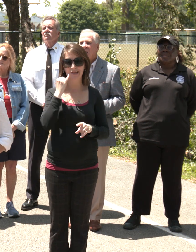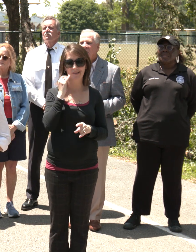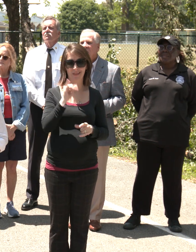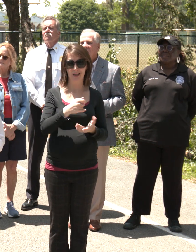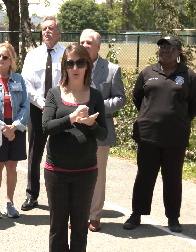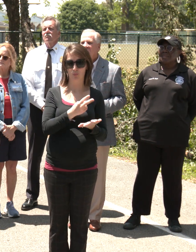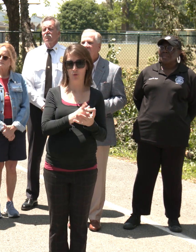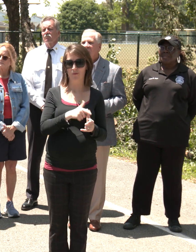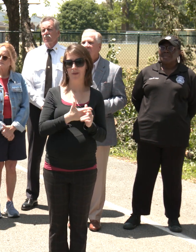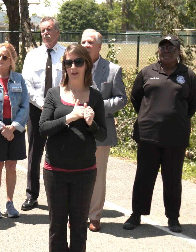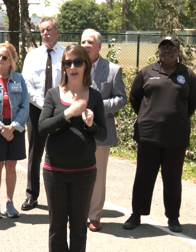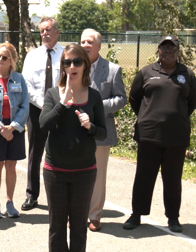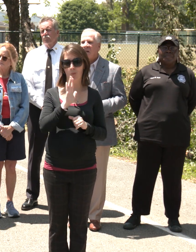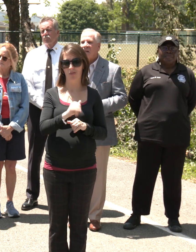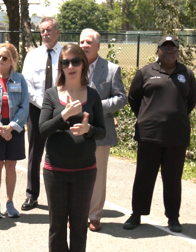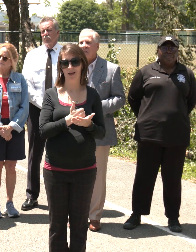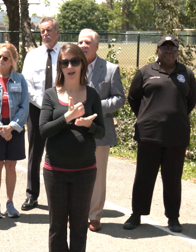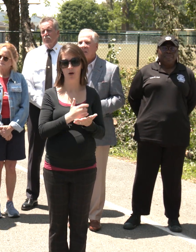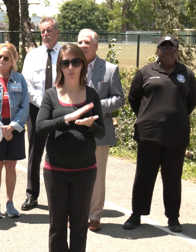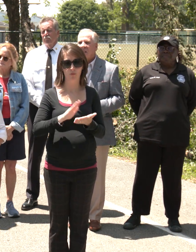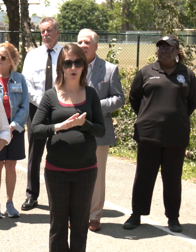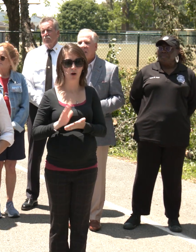how that will help the recovery effort?